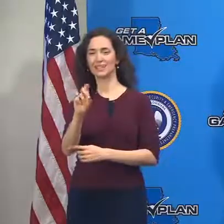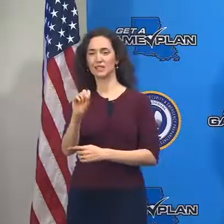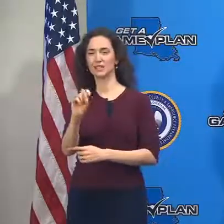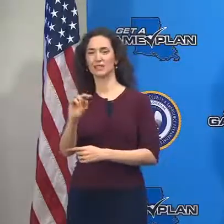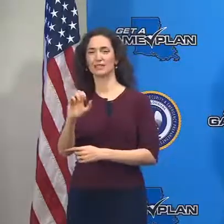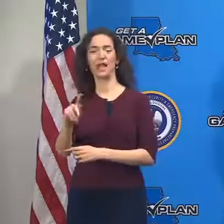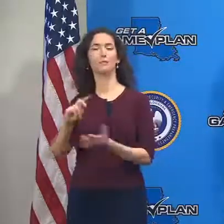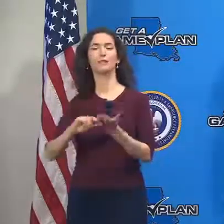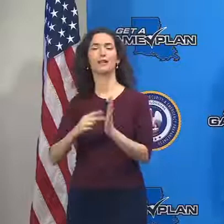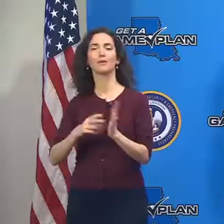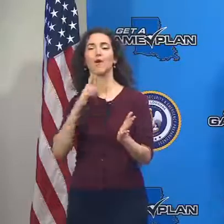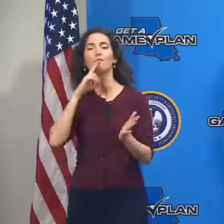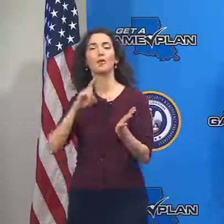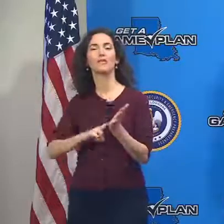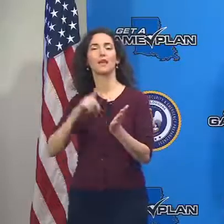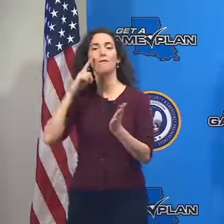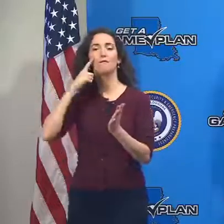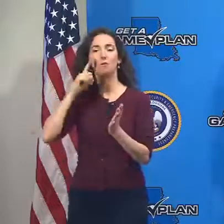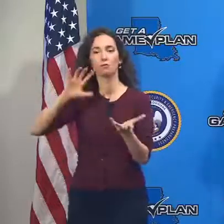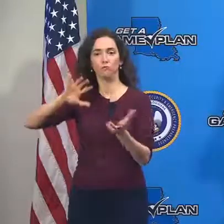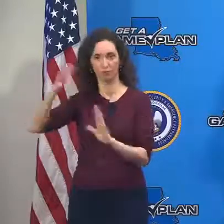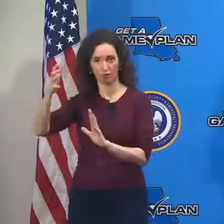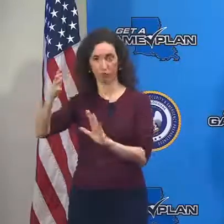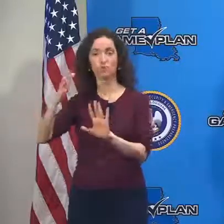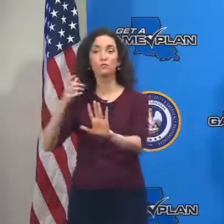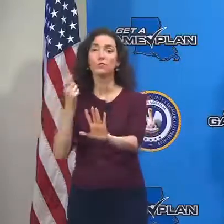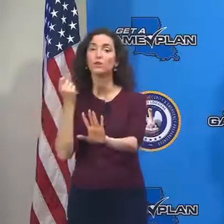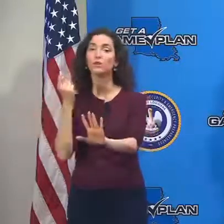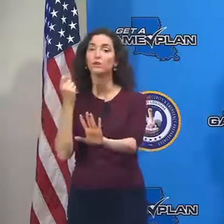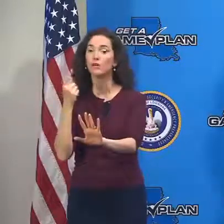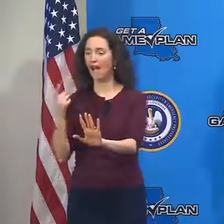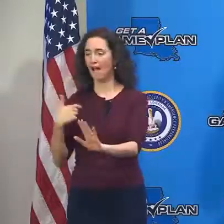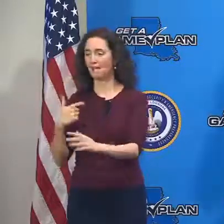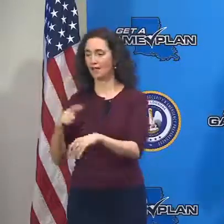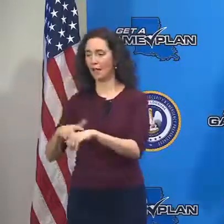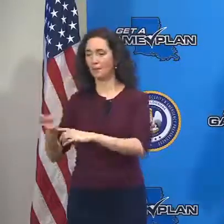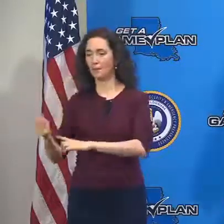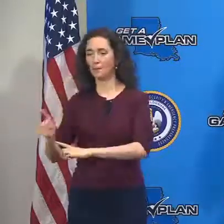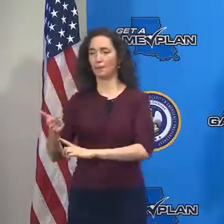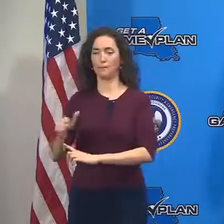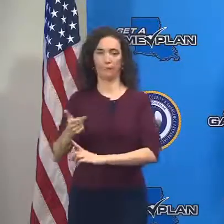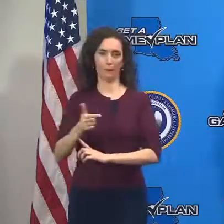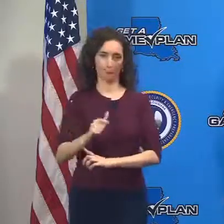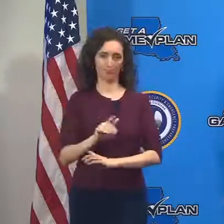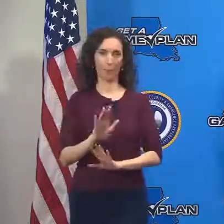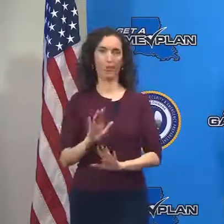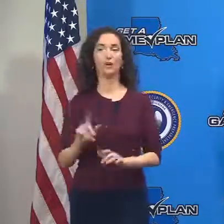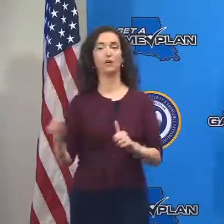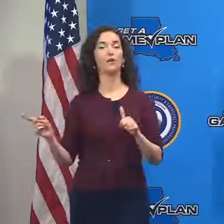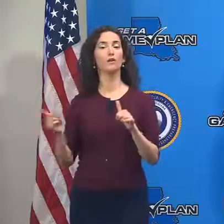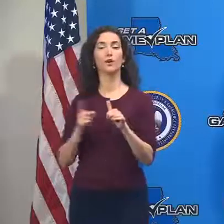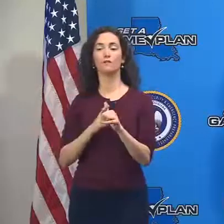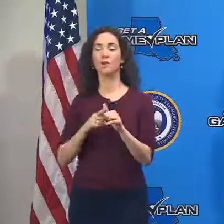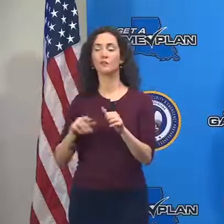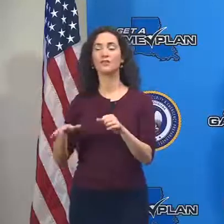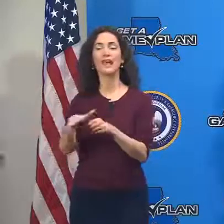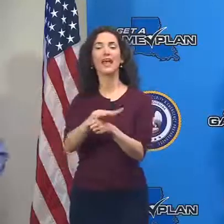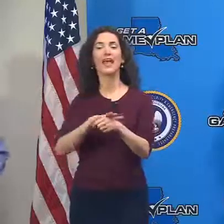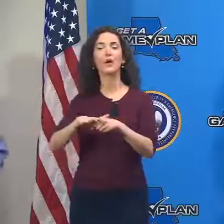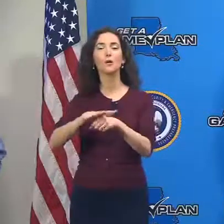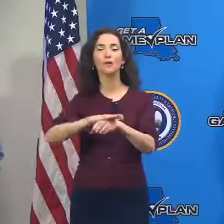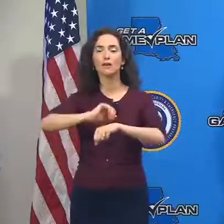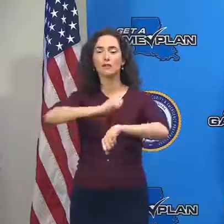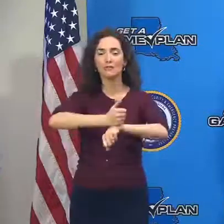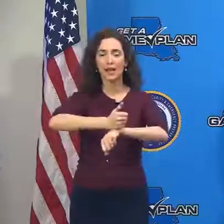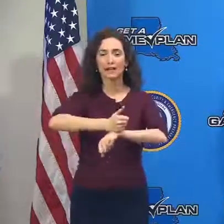It's a sequence. The pods that the general talked about, those very first points of distribution where they're